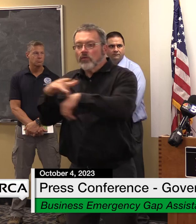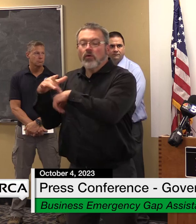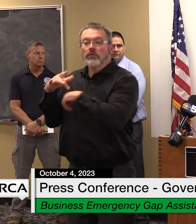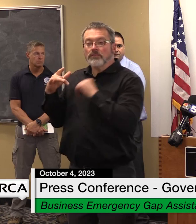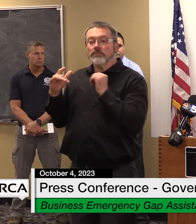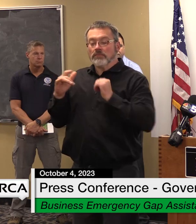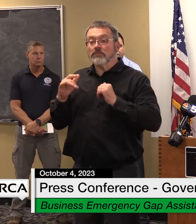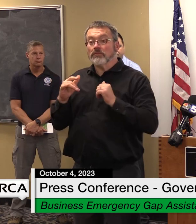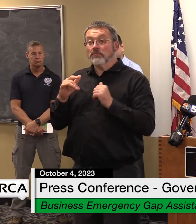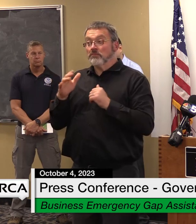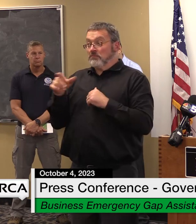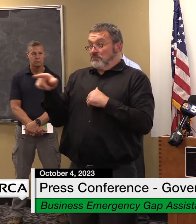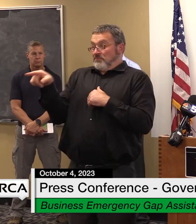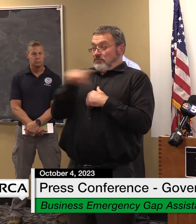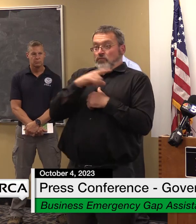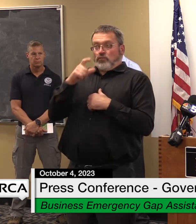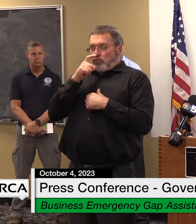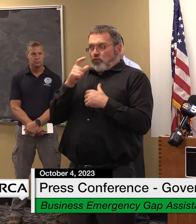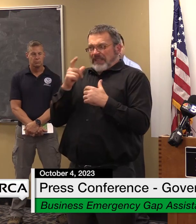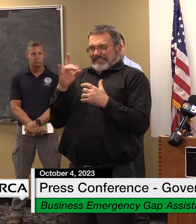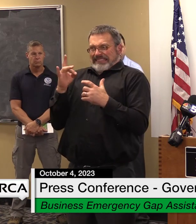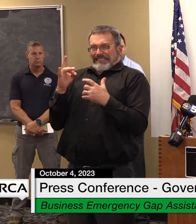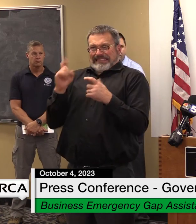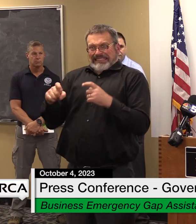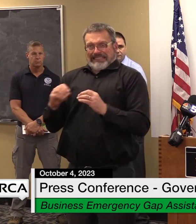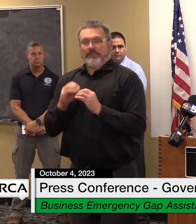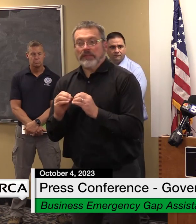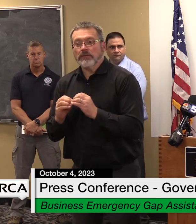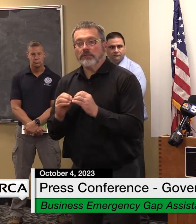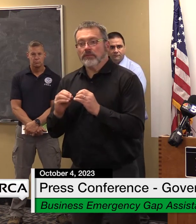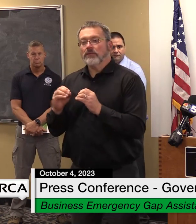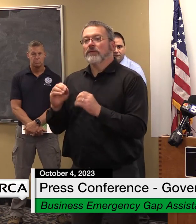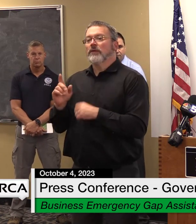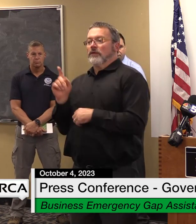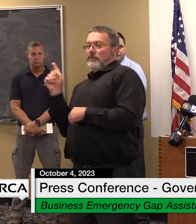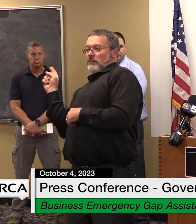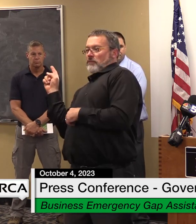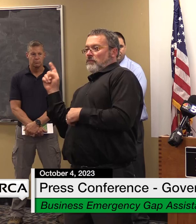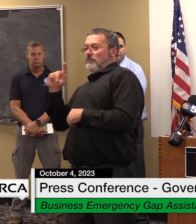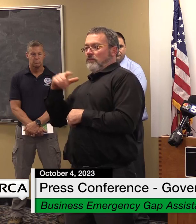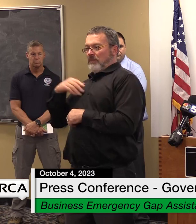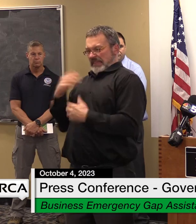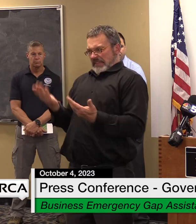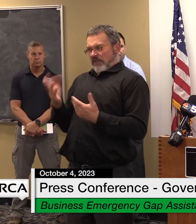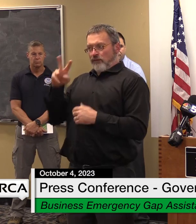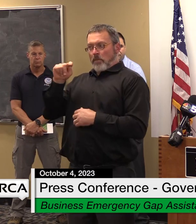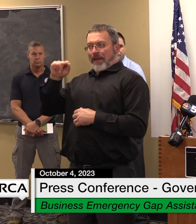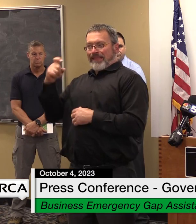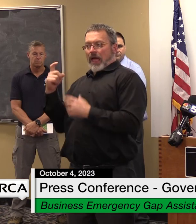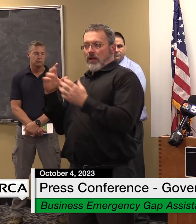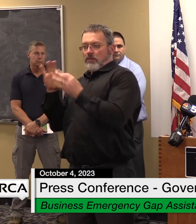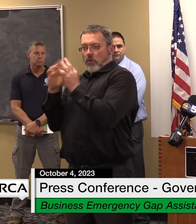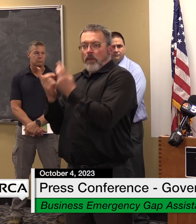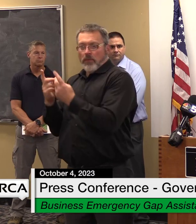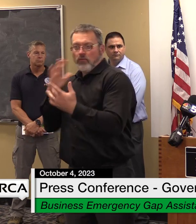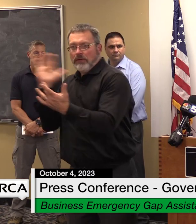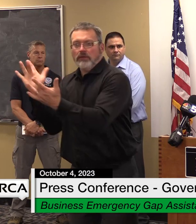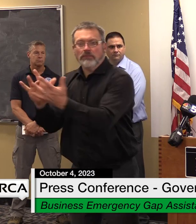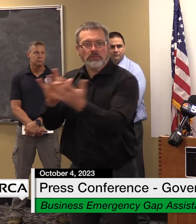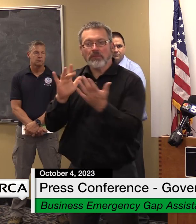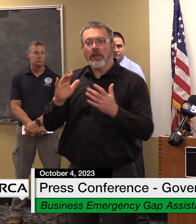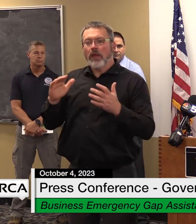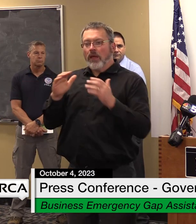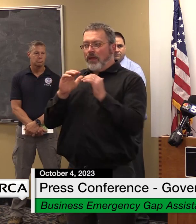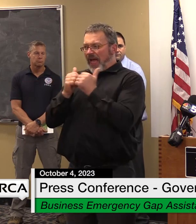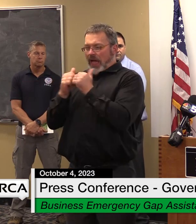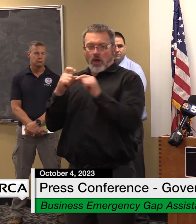Vermonters as possible, a team at the tax department has offered to help and started making direct calls to those who did not answer the